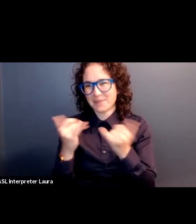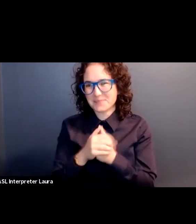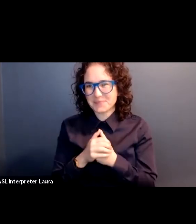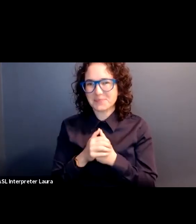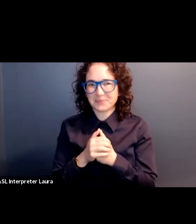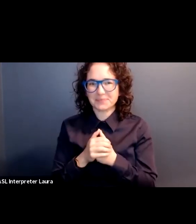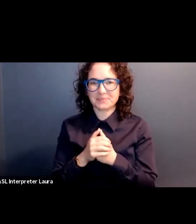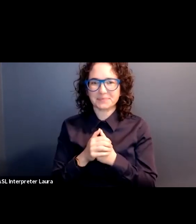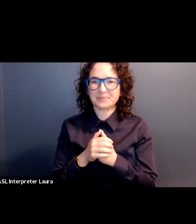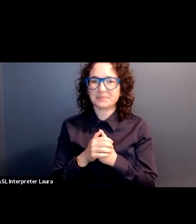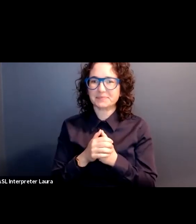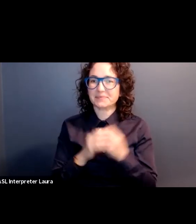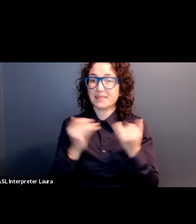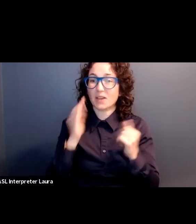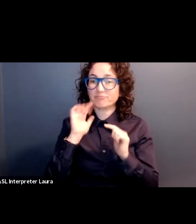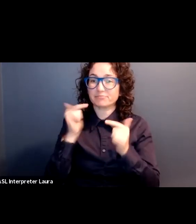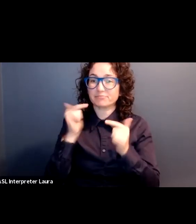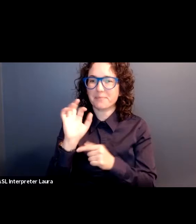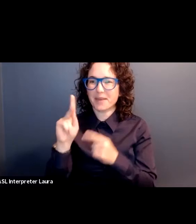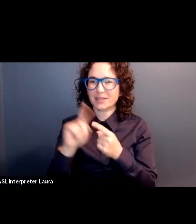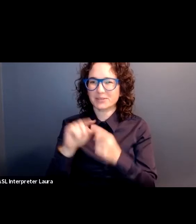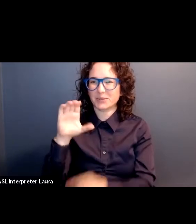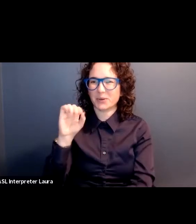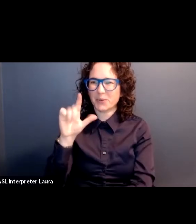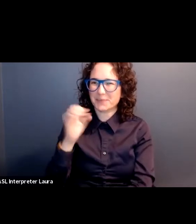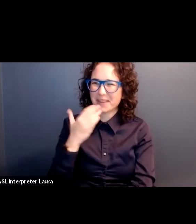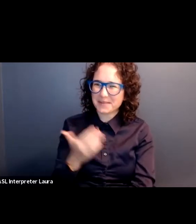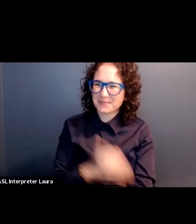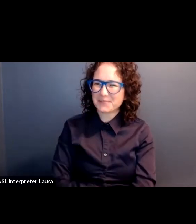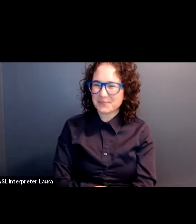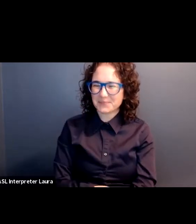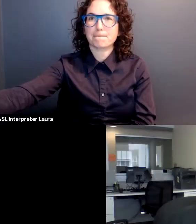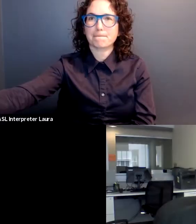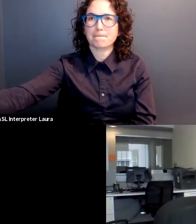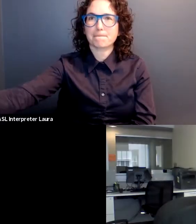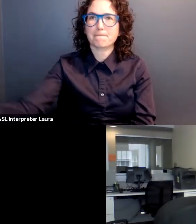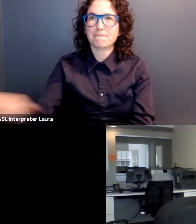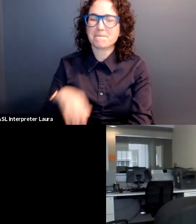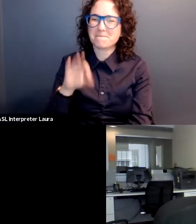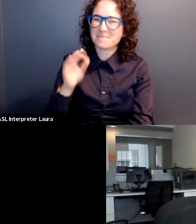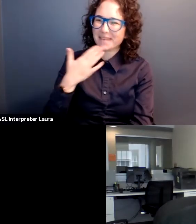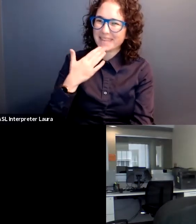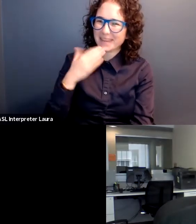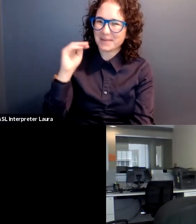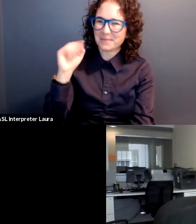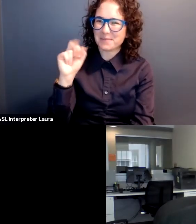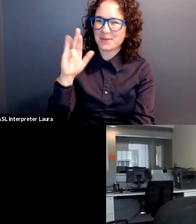this, I'm handing it over back to Cole. Thank you. Thank you so much,